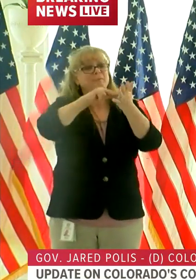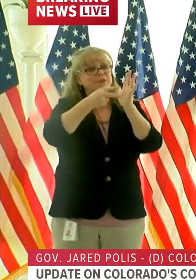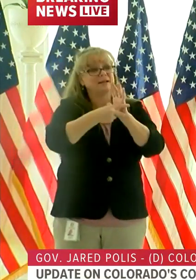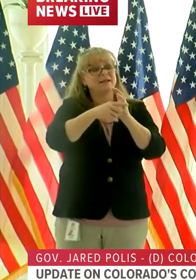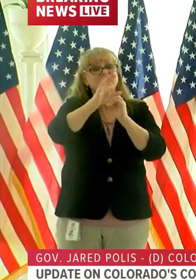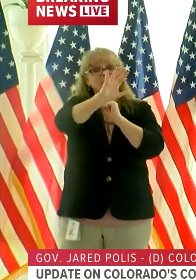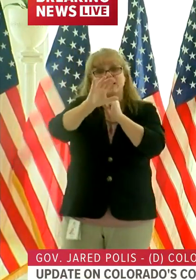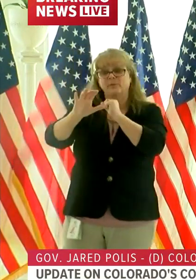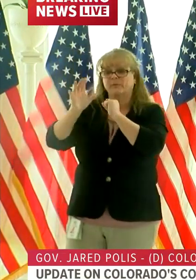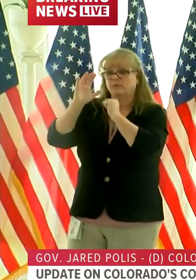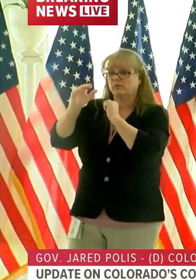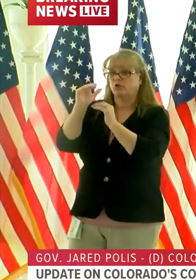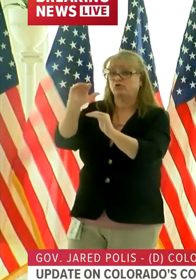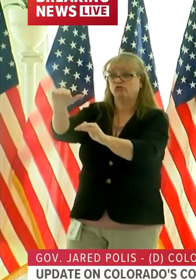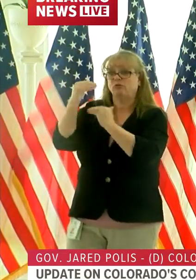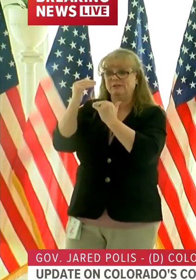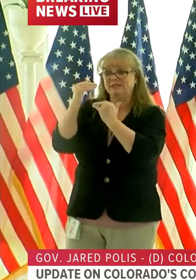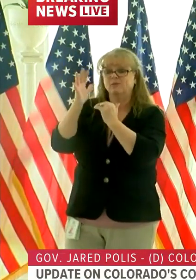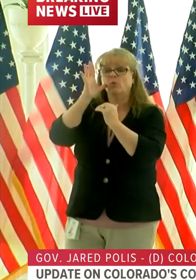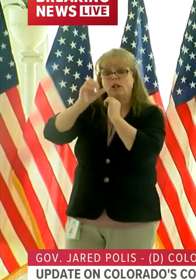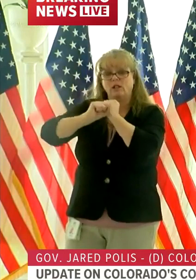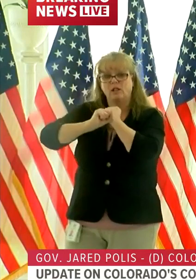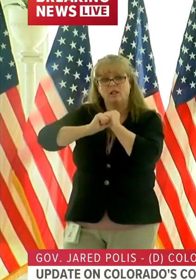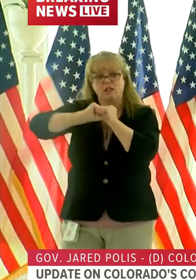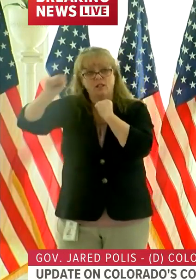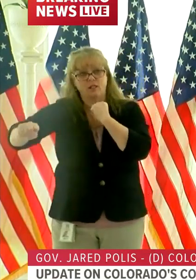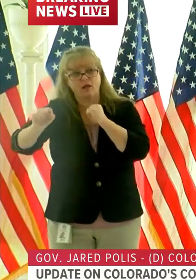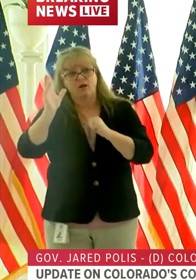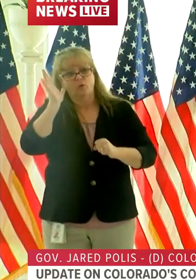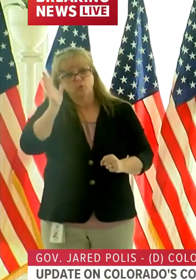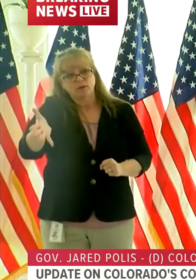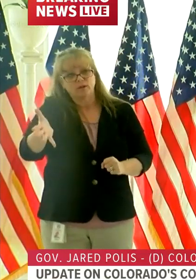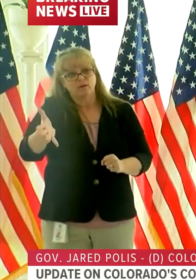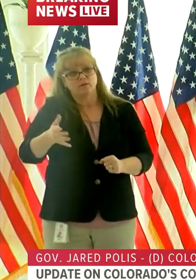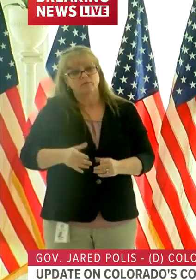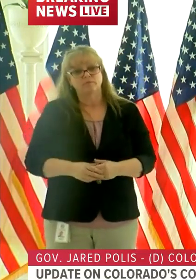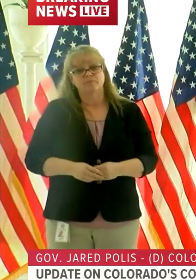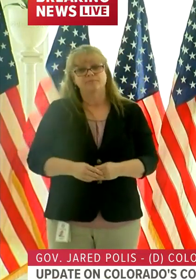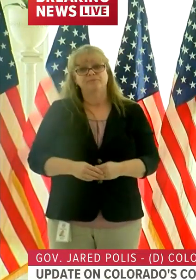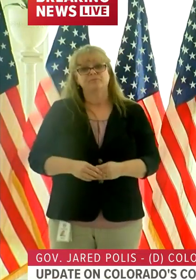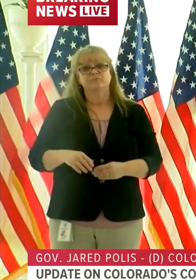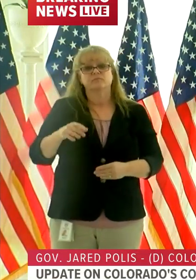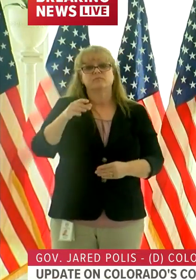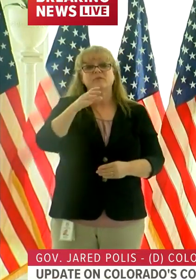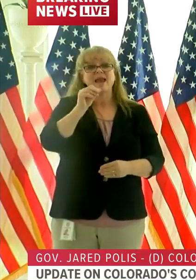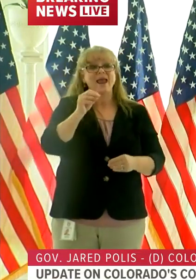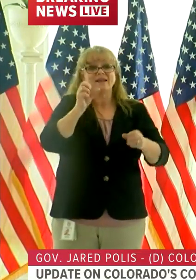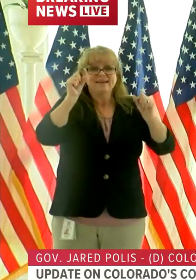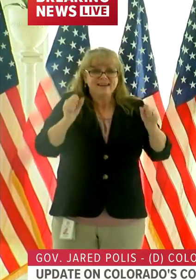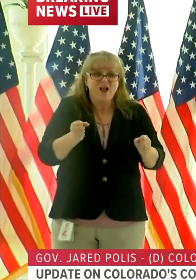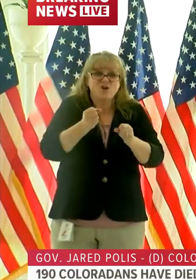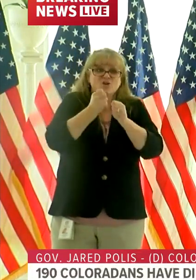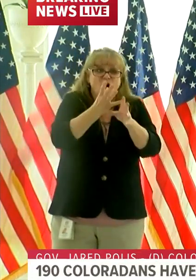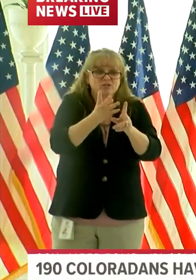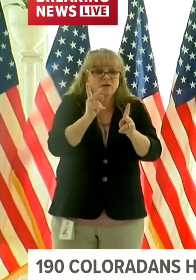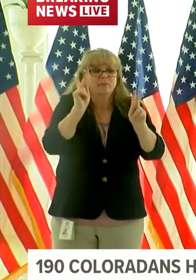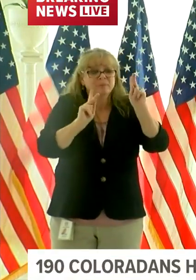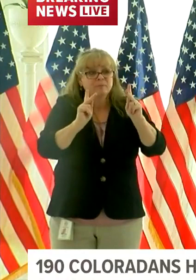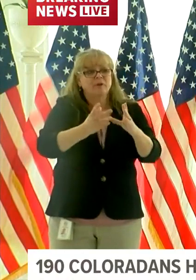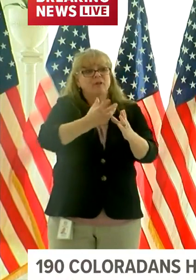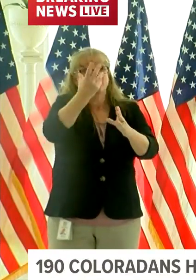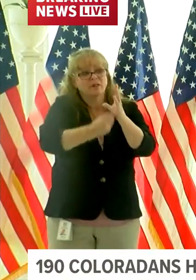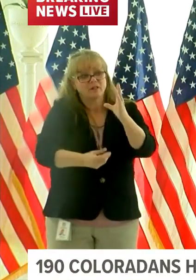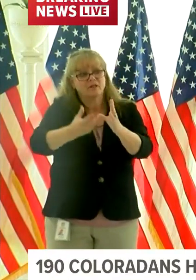also the greater the death toll will be, and the more people will contract the virus, and the less time we have to build the capacity